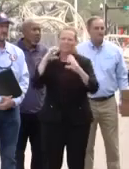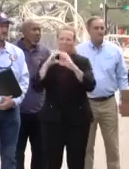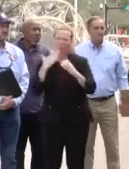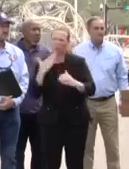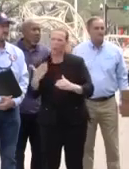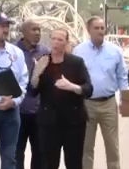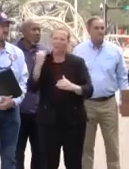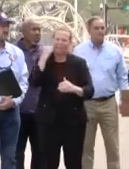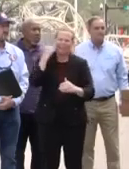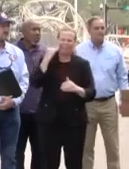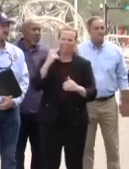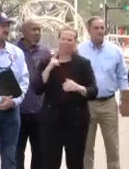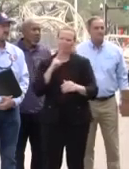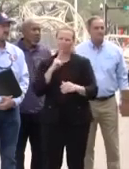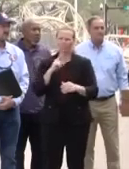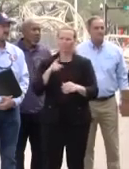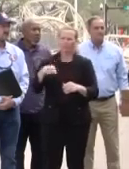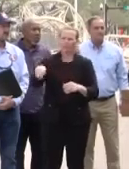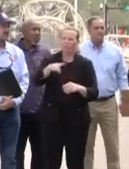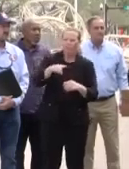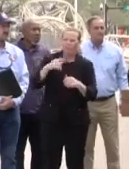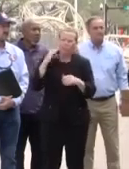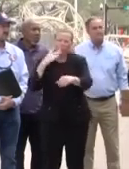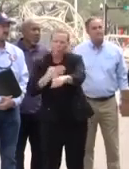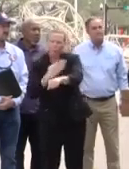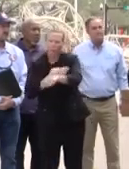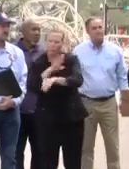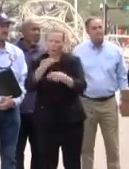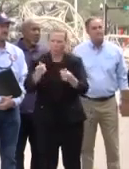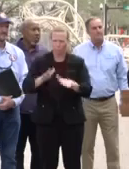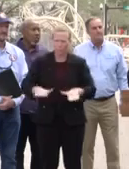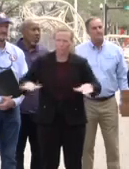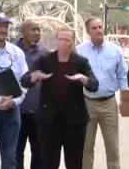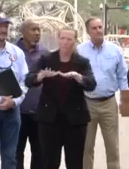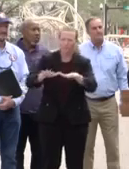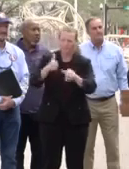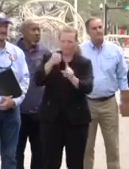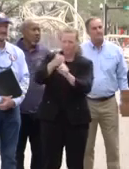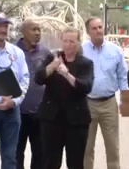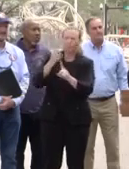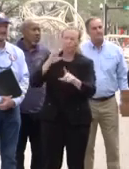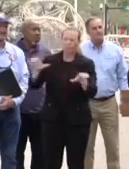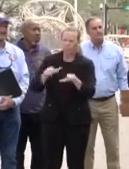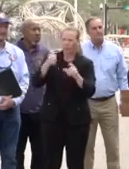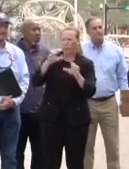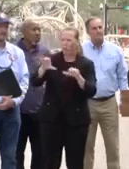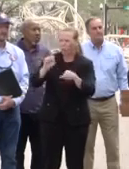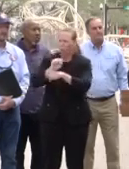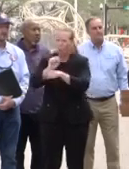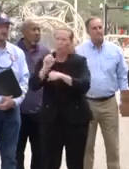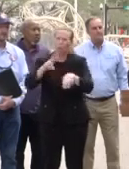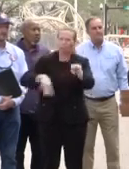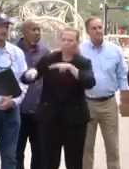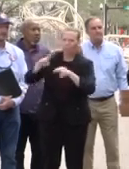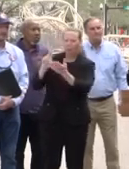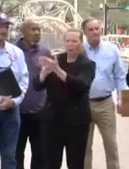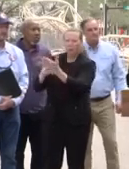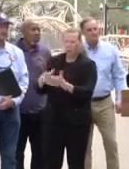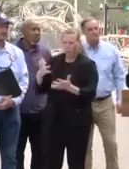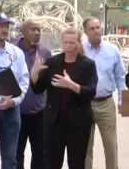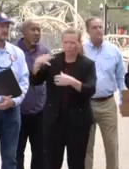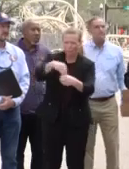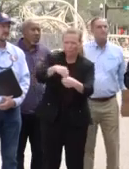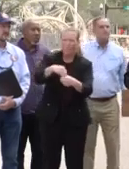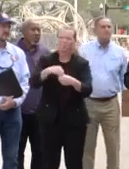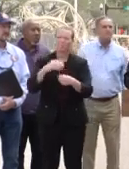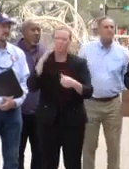are going to rehab your property and you're going to be the one kind of doing it or overseeing the contractors, and you want to be involved because then you're